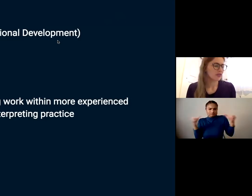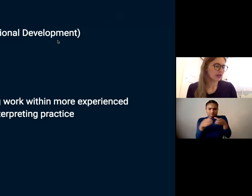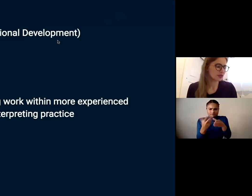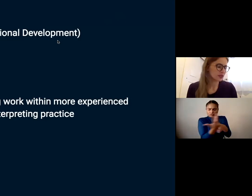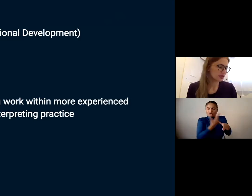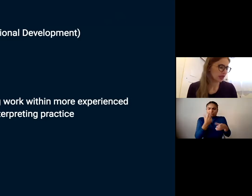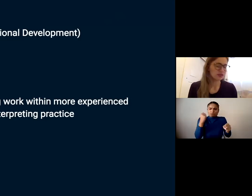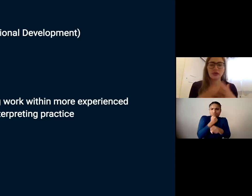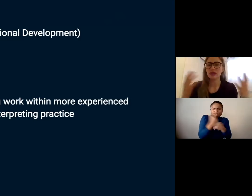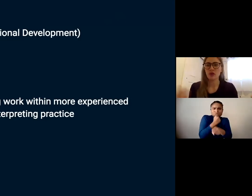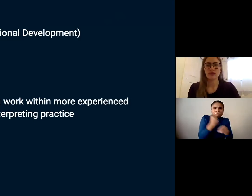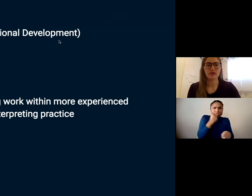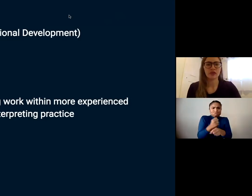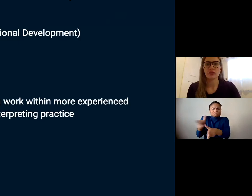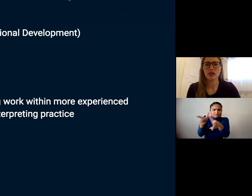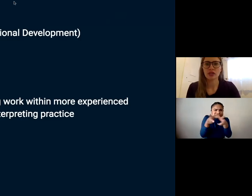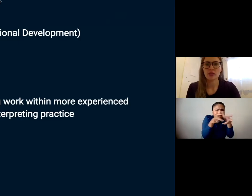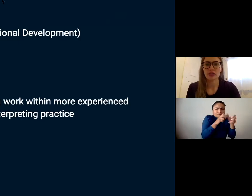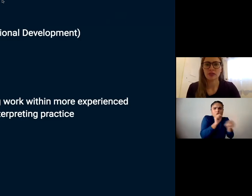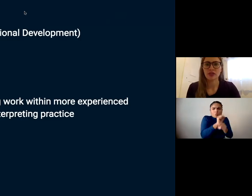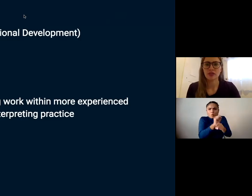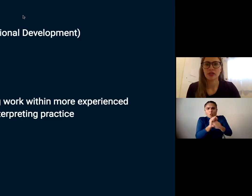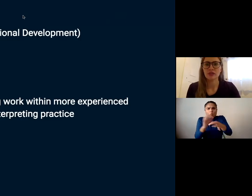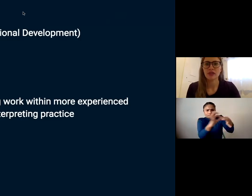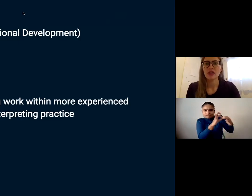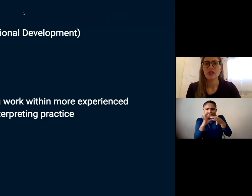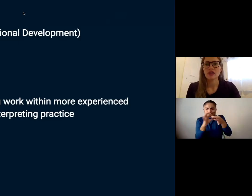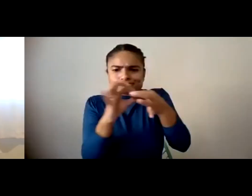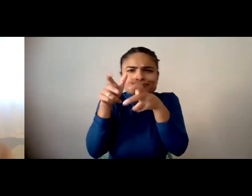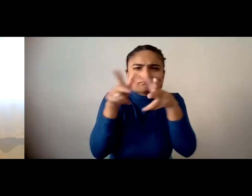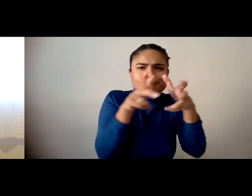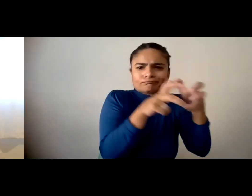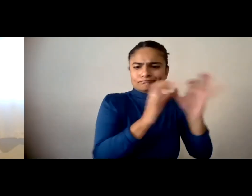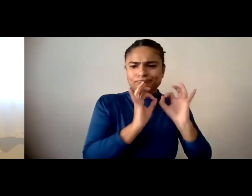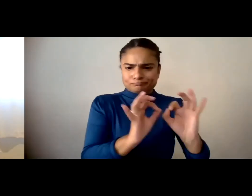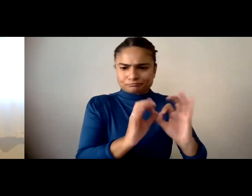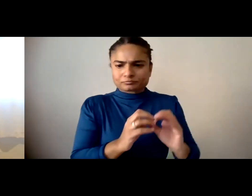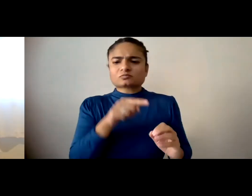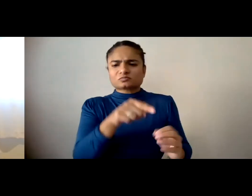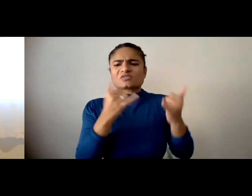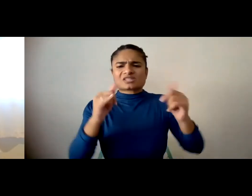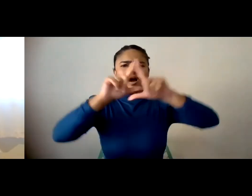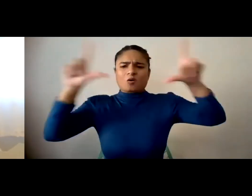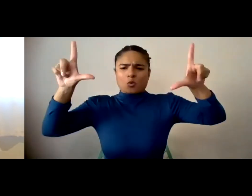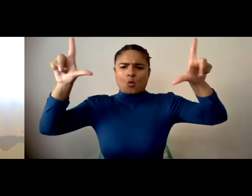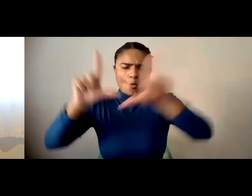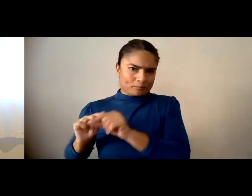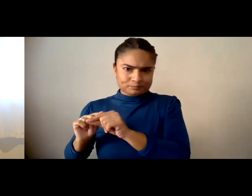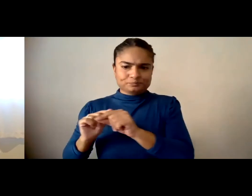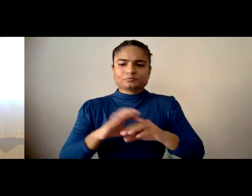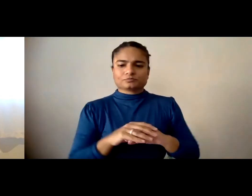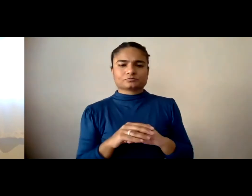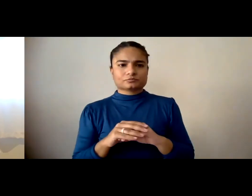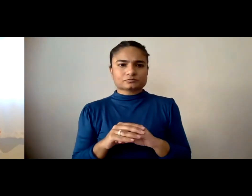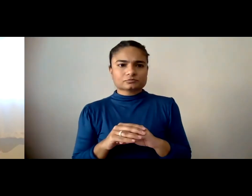So that's really the overview. I'll stop sharing my screen now. That is the overview of what to expect